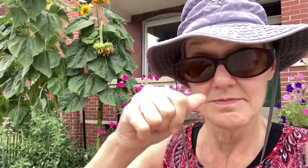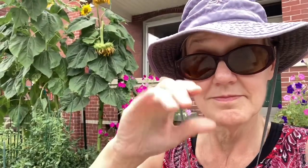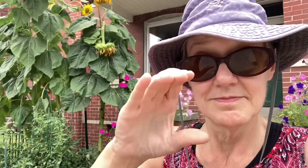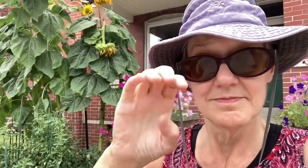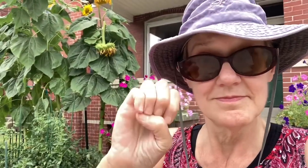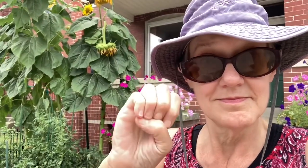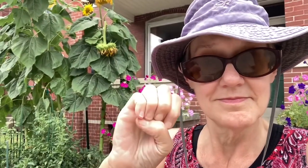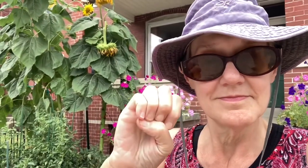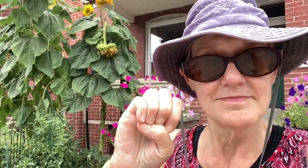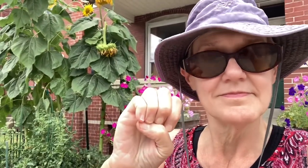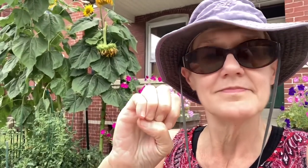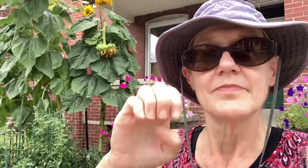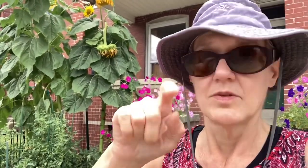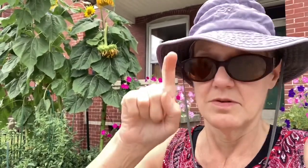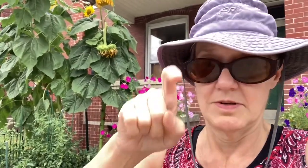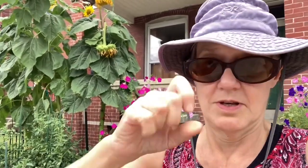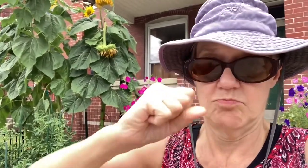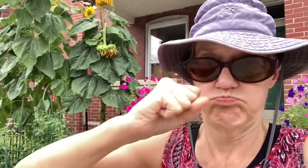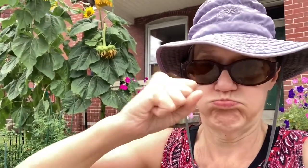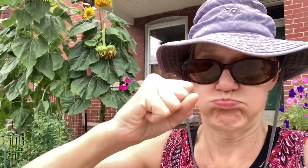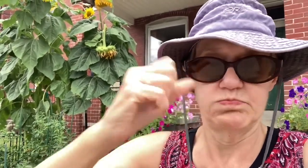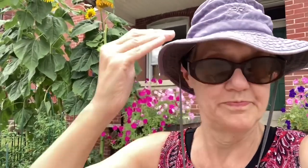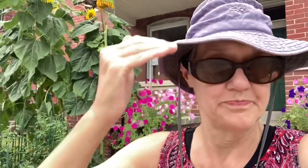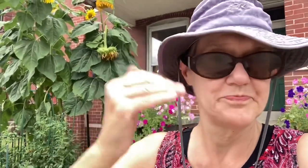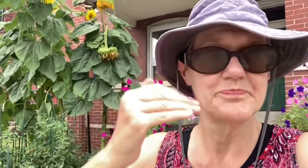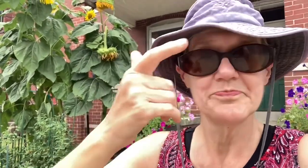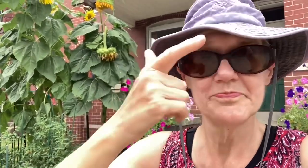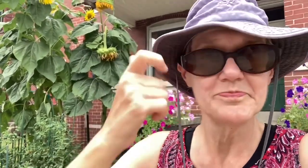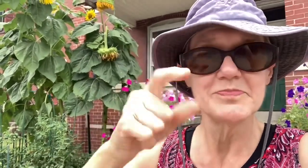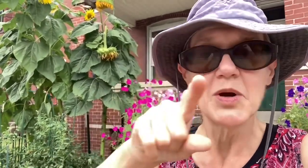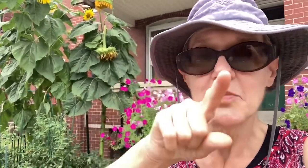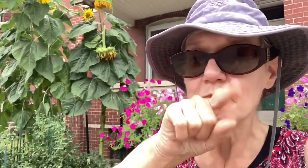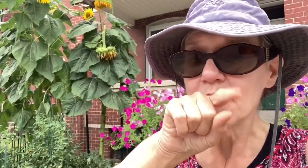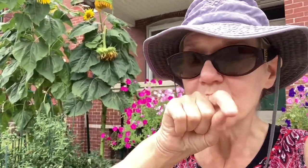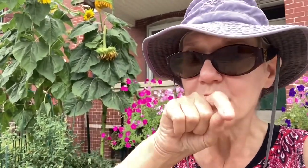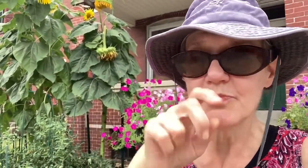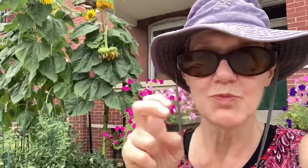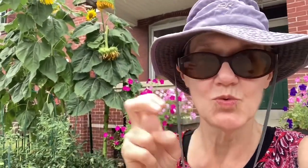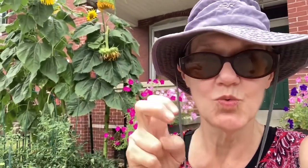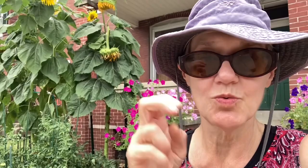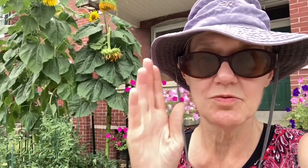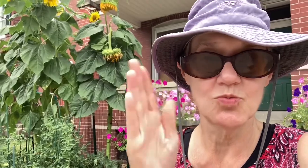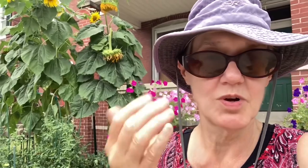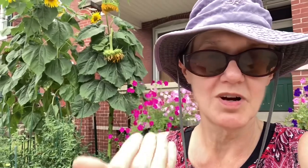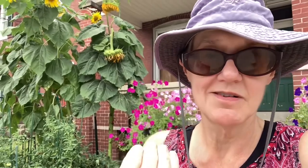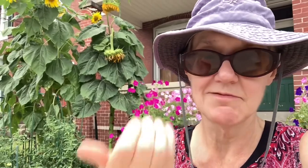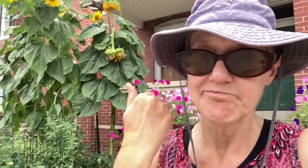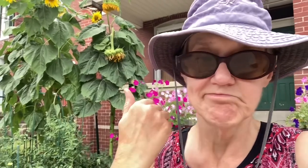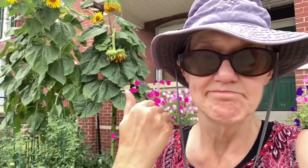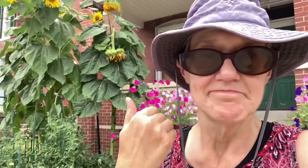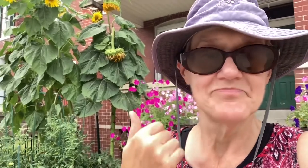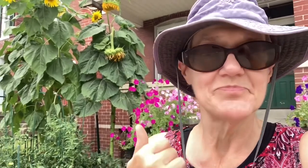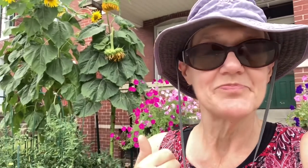But if you have the space and you want to save the seeds, you're going to have to protect the head because birds and squirrels are just going to eat them